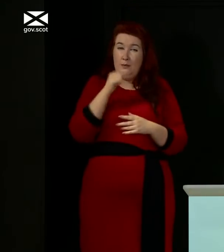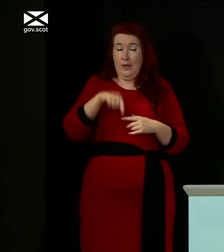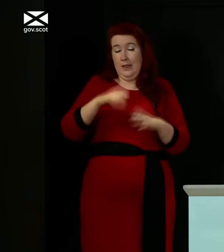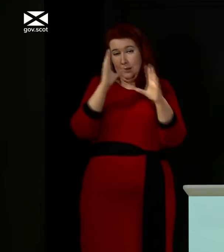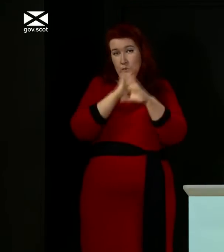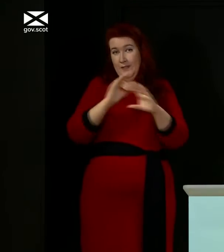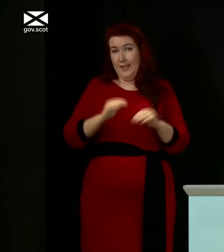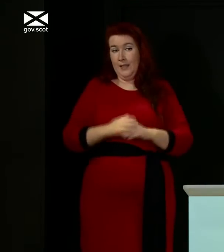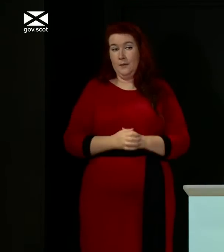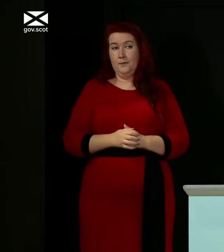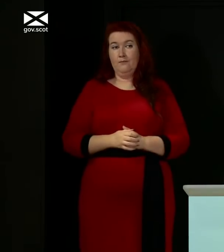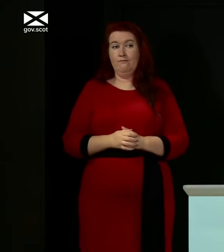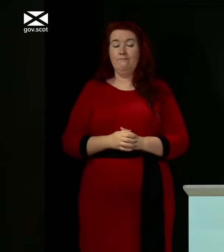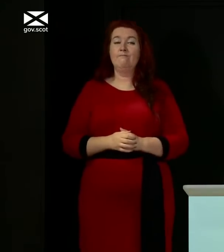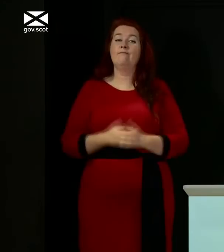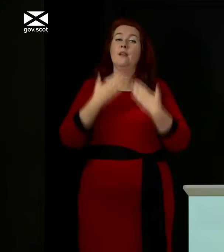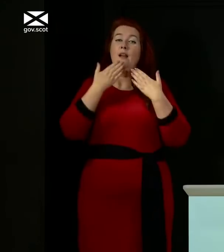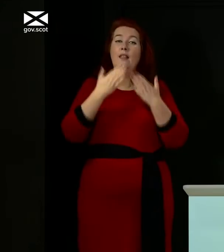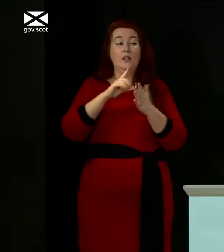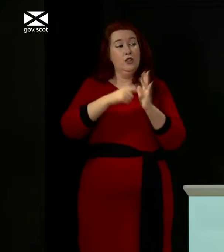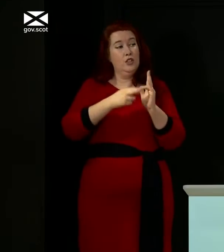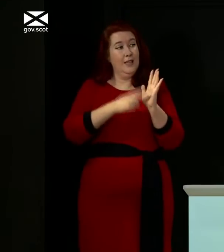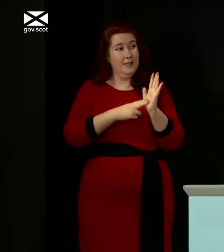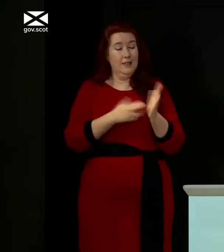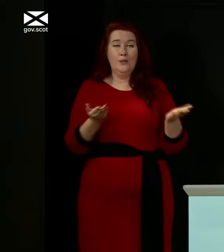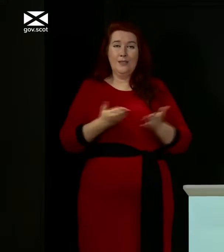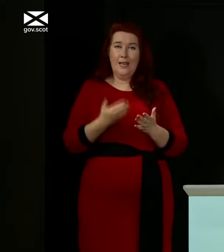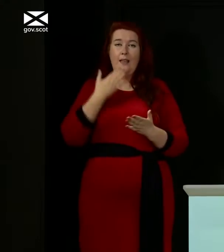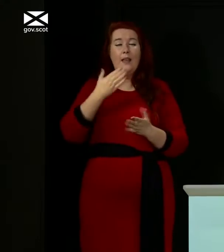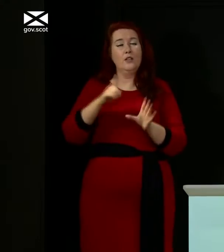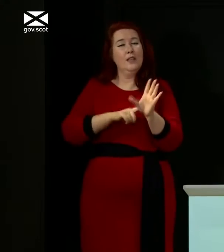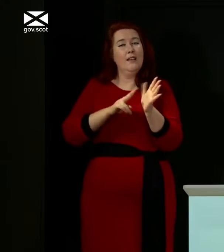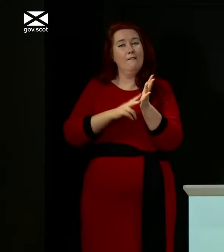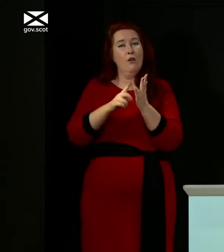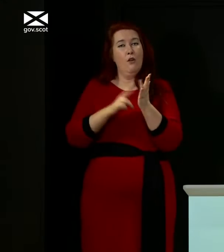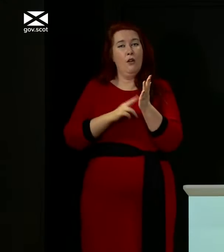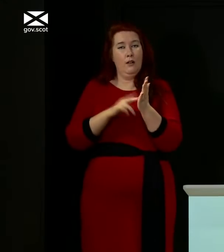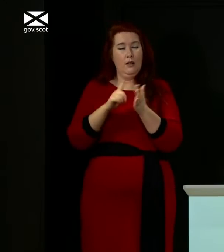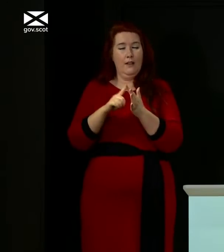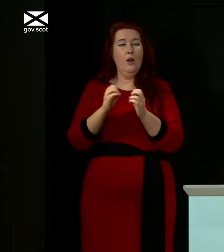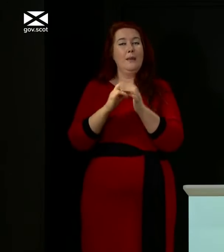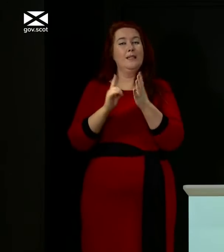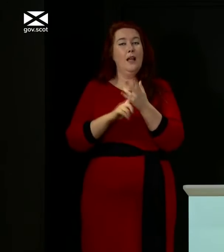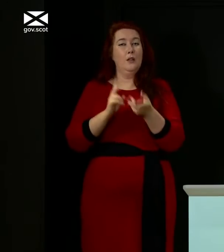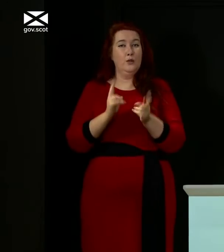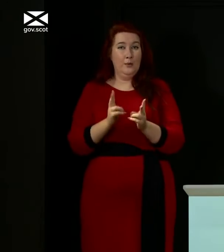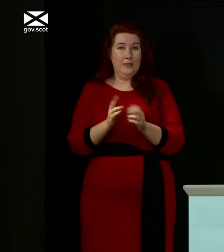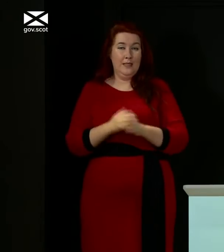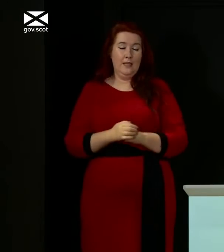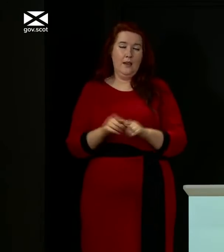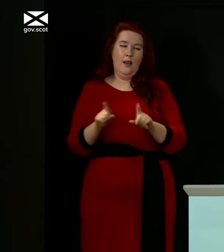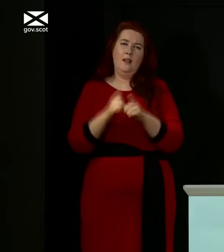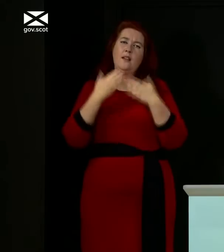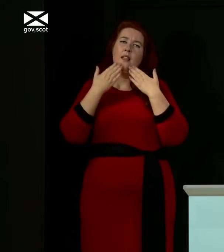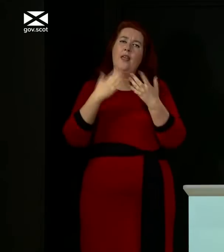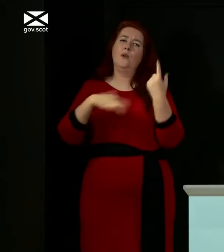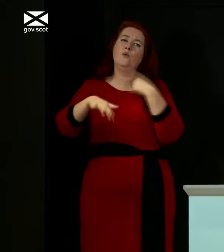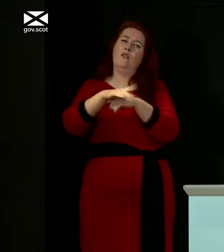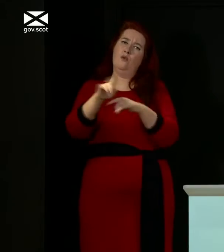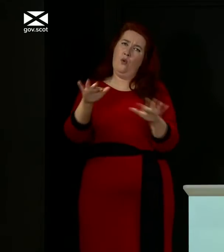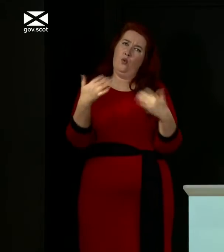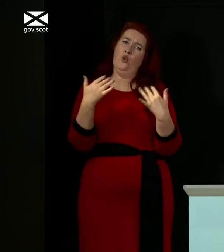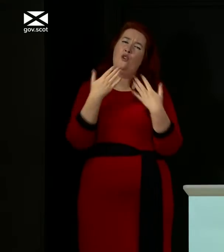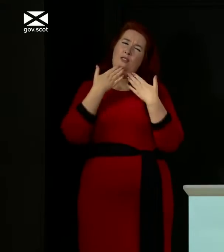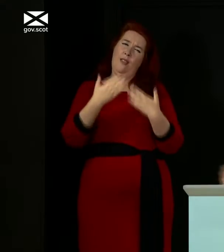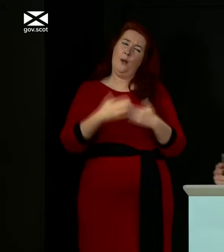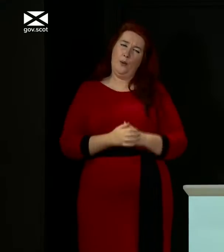briefings. Thanks to Jason for helping me today, to Yvonne for our BSL interpretation, and thanks to all of you for watching, and thanks